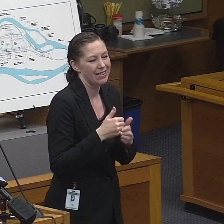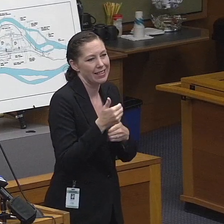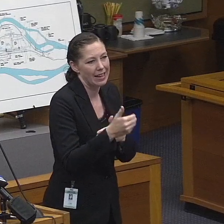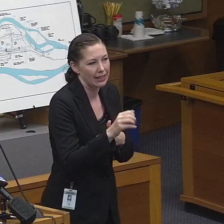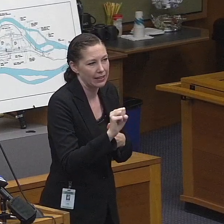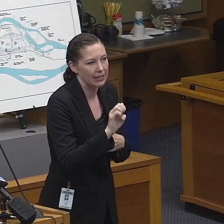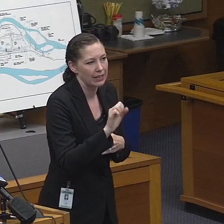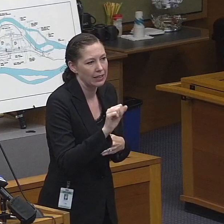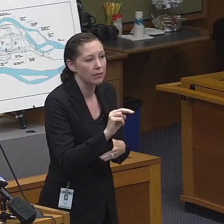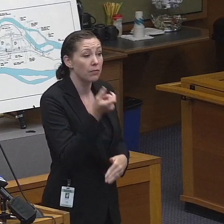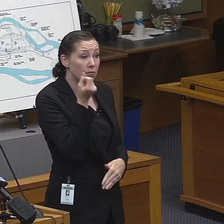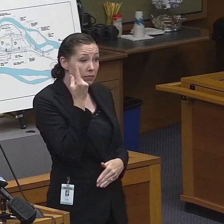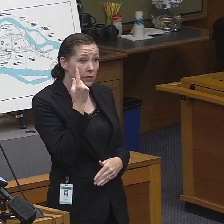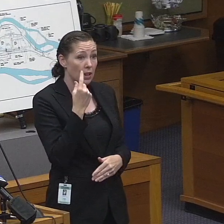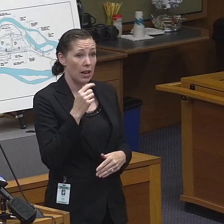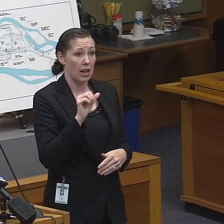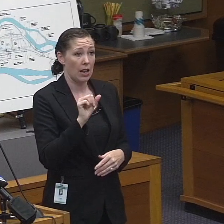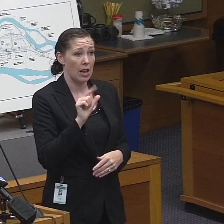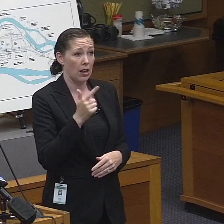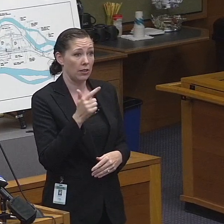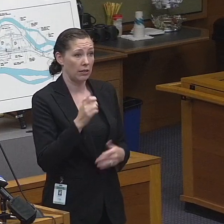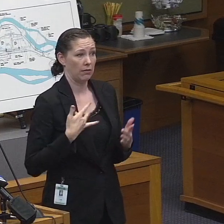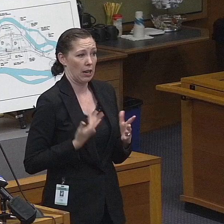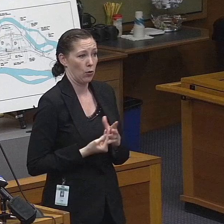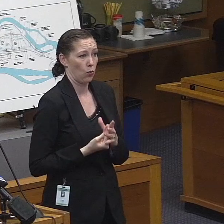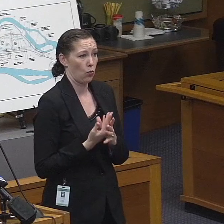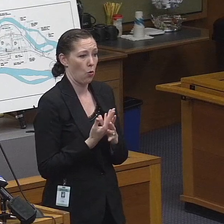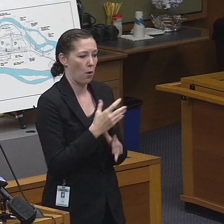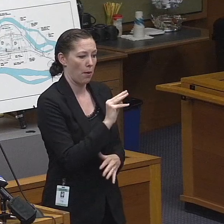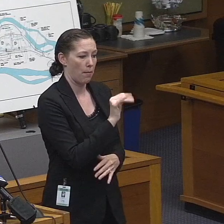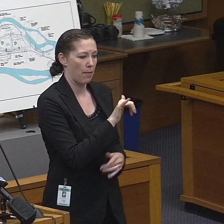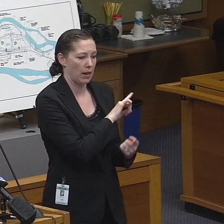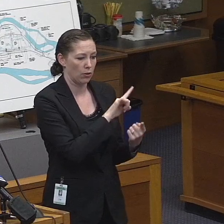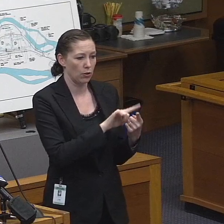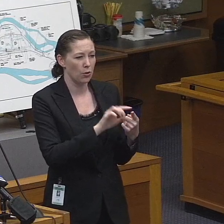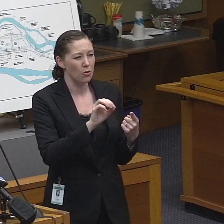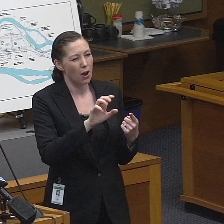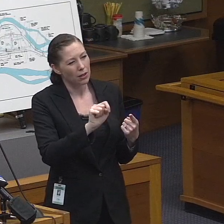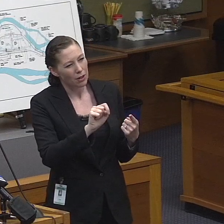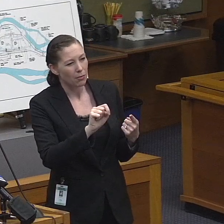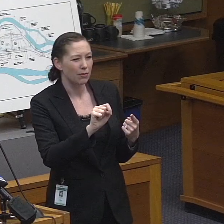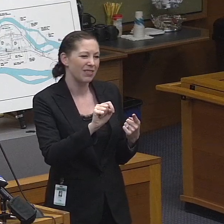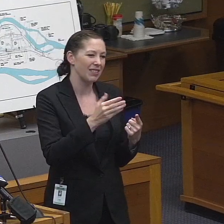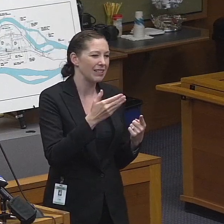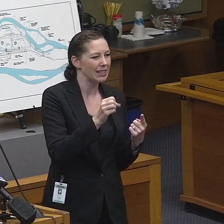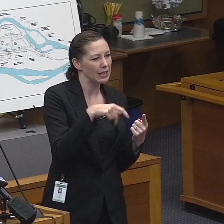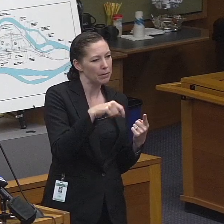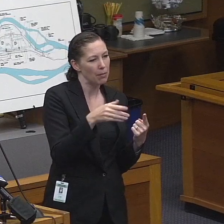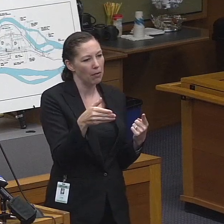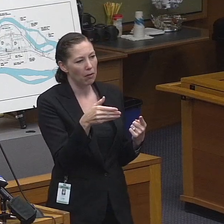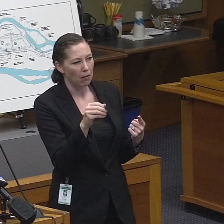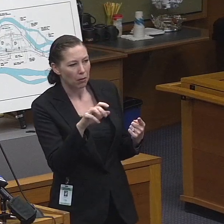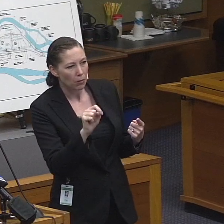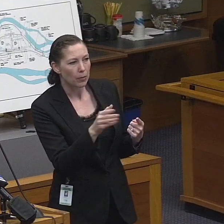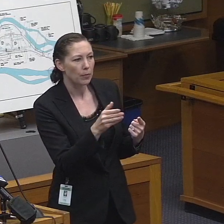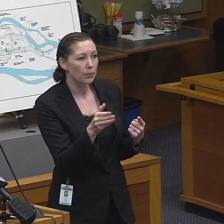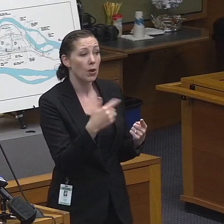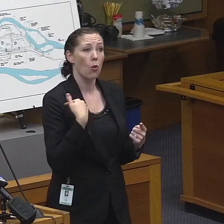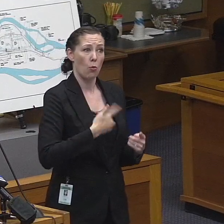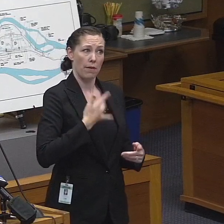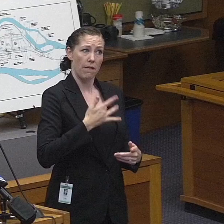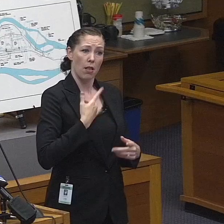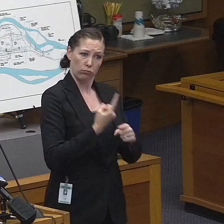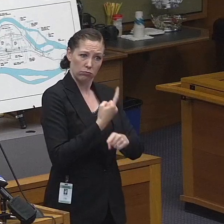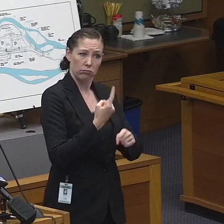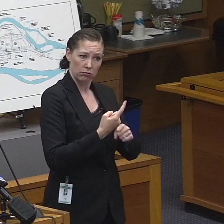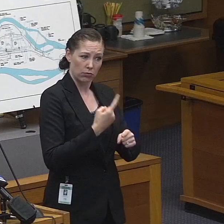from May through September, October, depending upon the weather. So we see this as a viable approach. It's